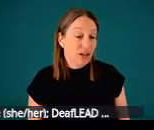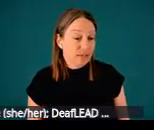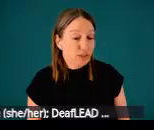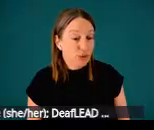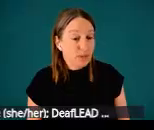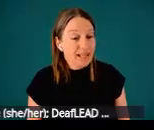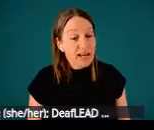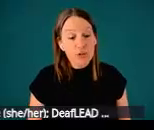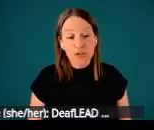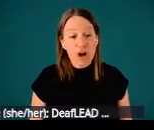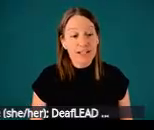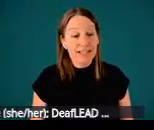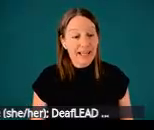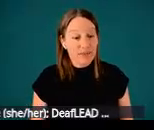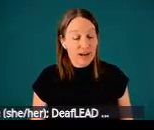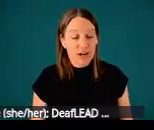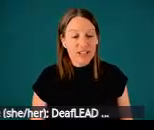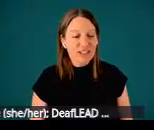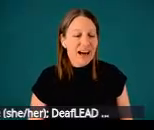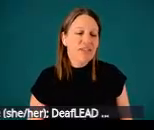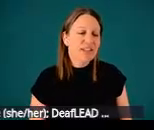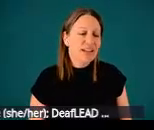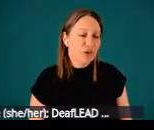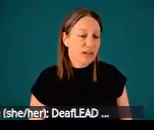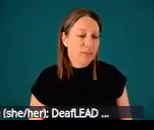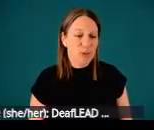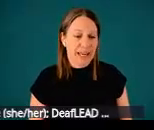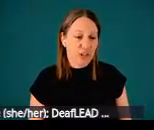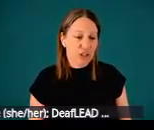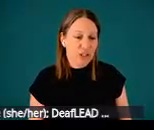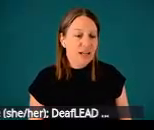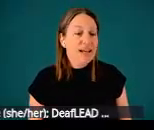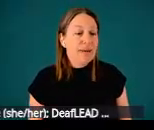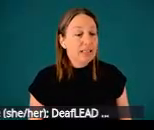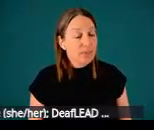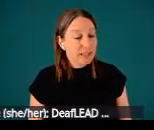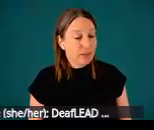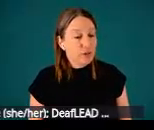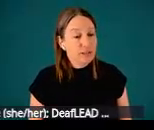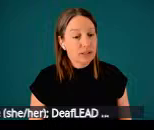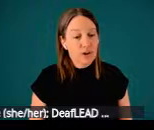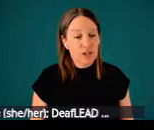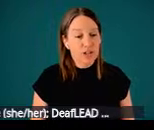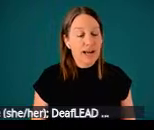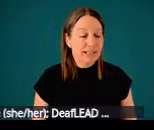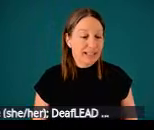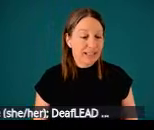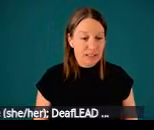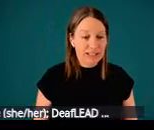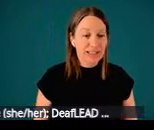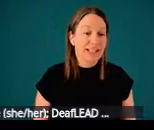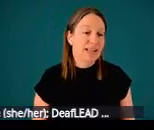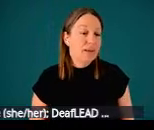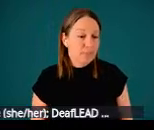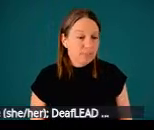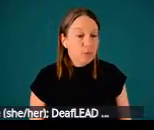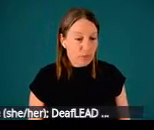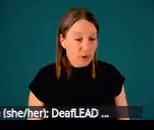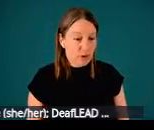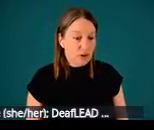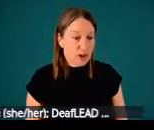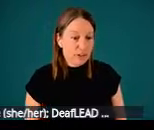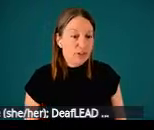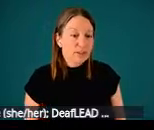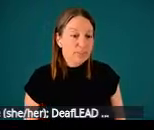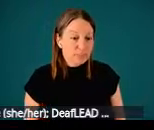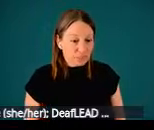has thoughts of suicide or they're not in a safe area. Just having that direct communication makes a big difference as far as expediency with